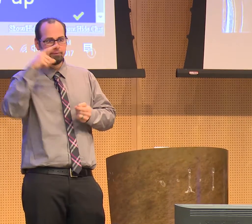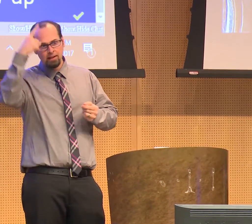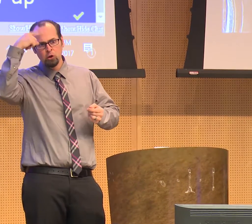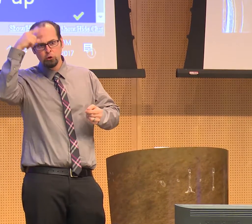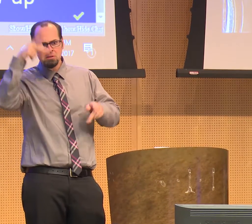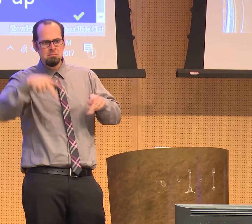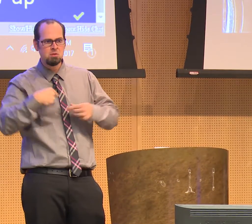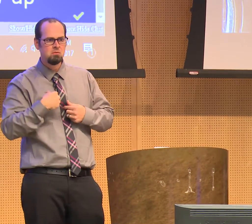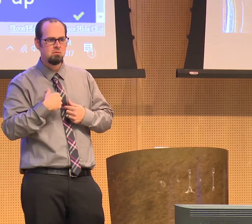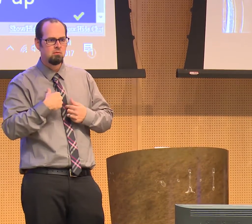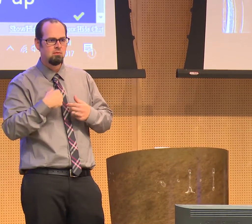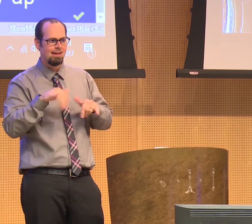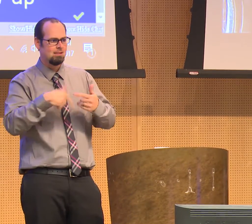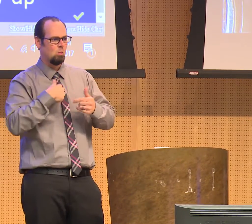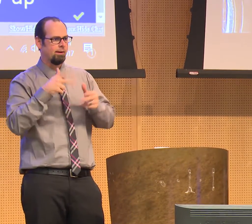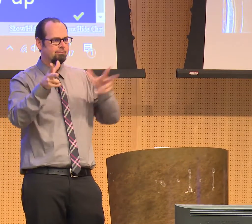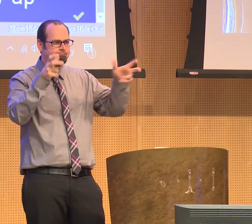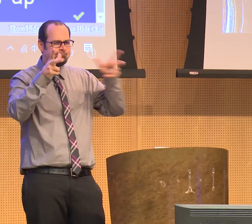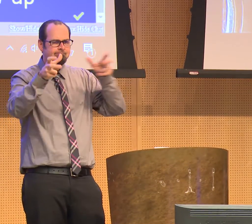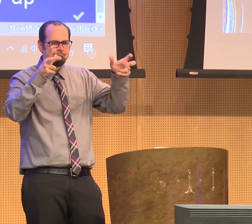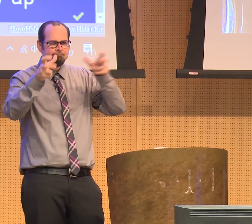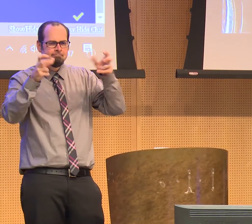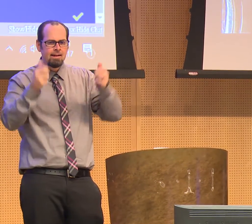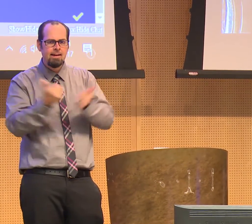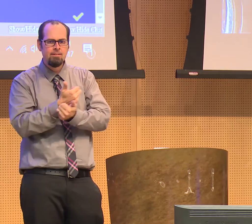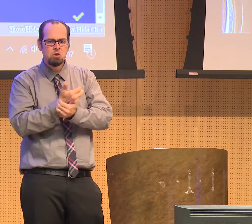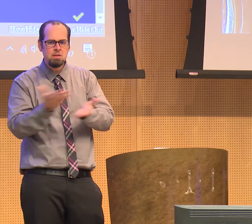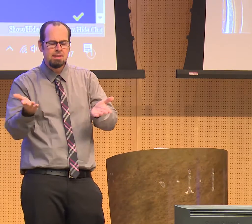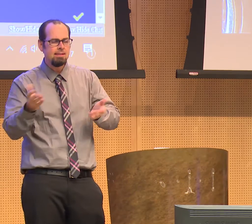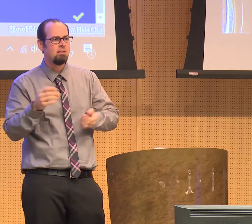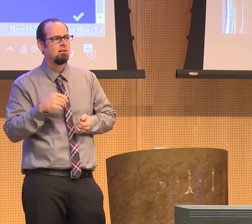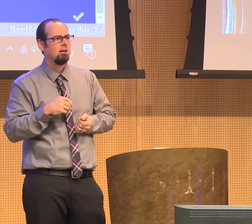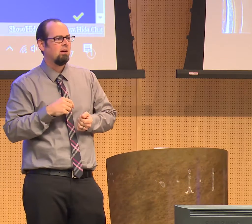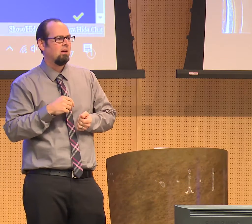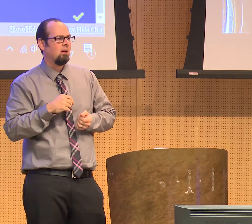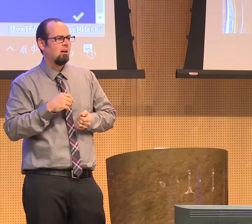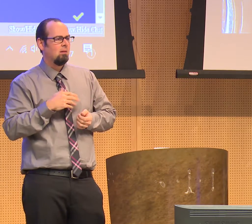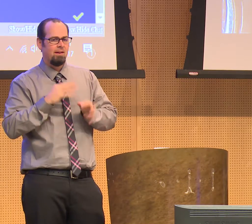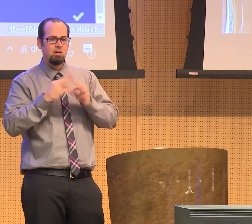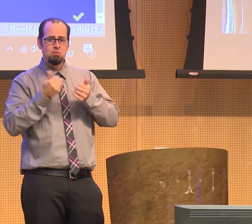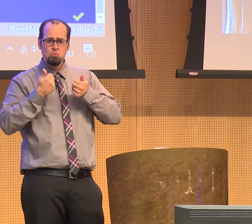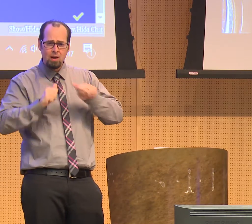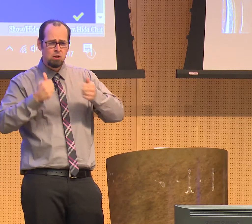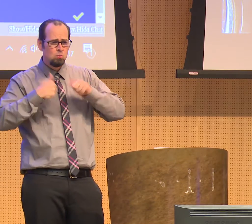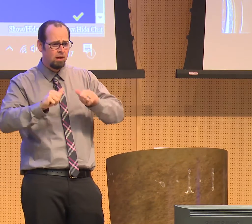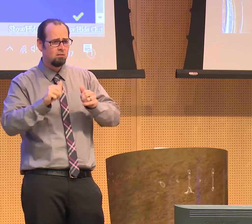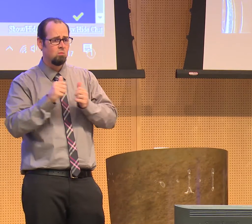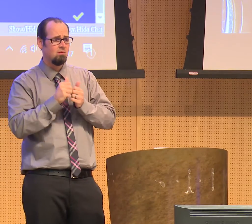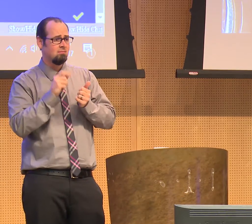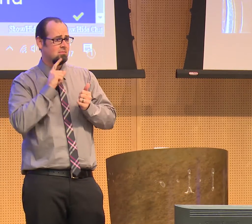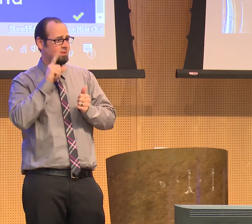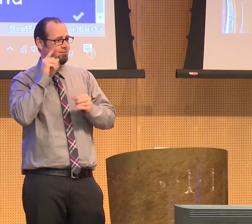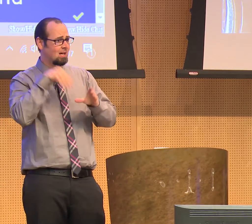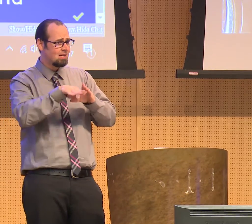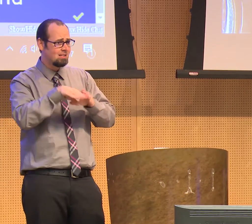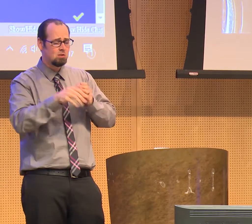I didn't really learn sign language. It was very rudimentary. I took everything in visually, and